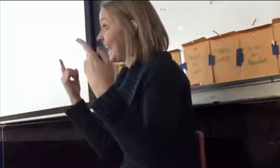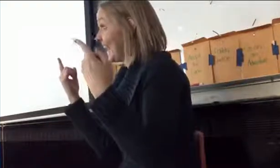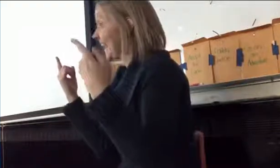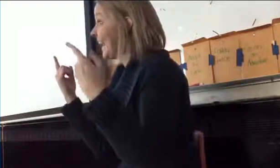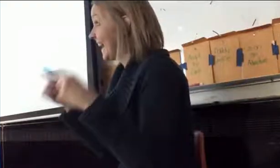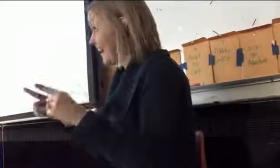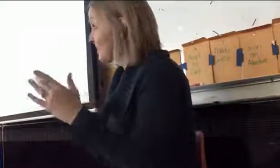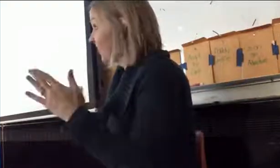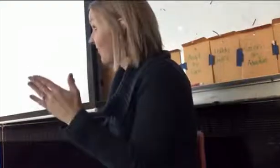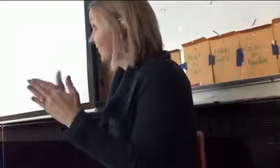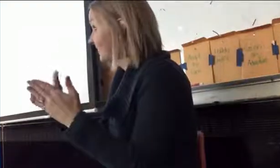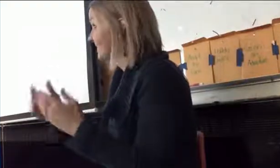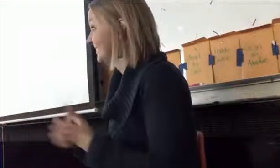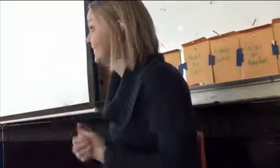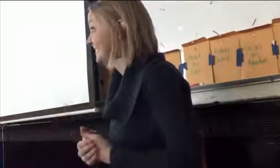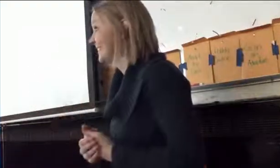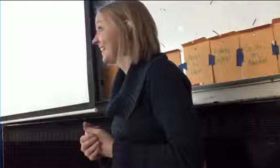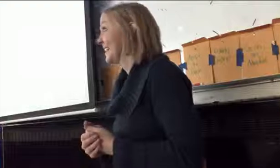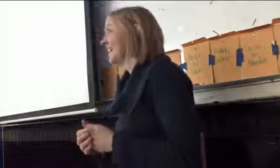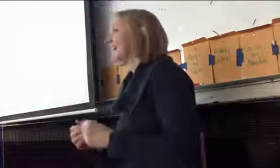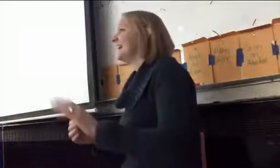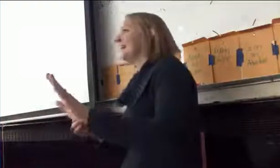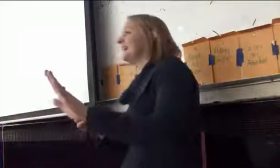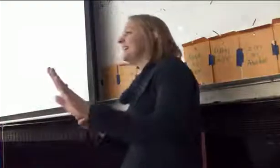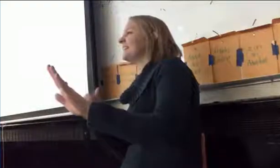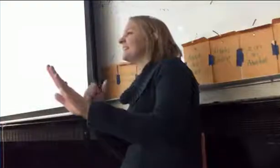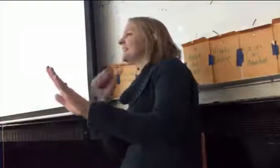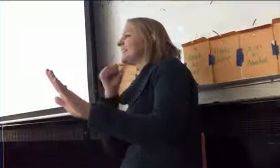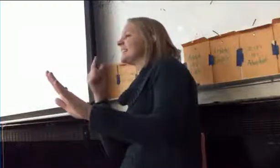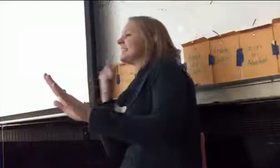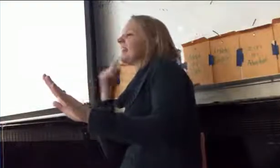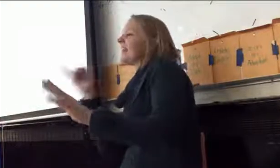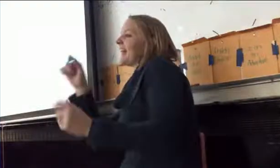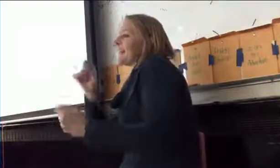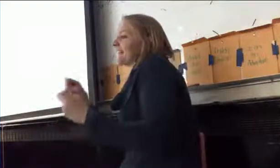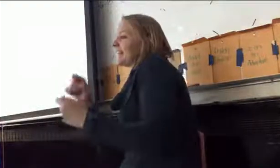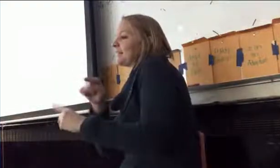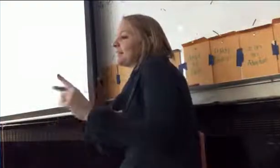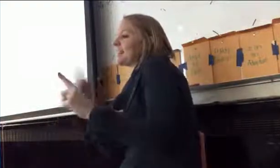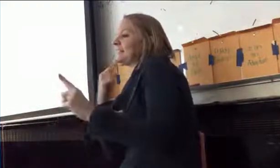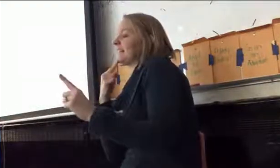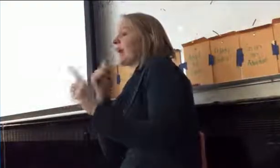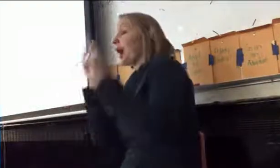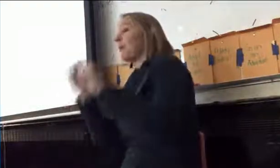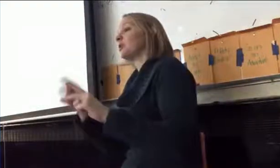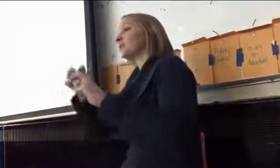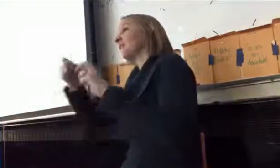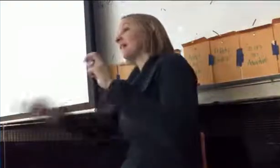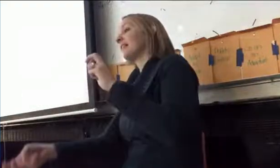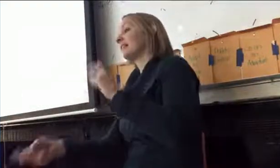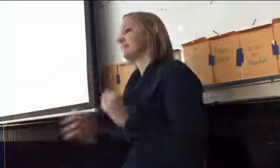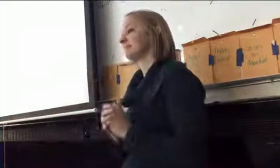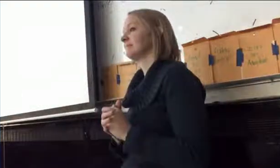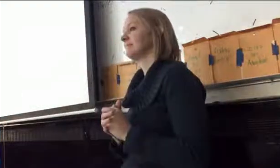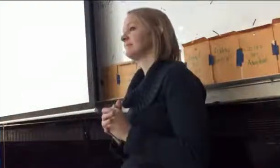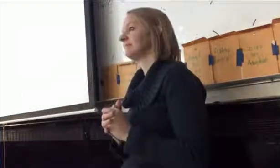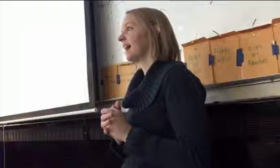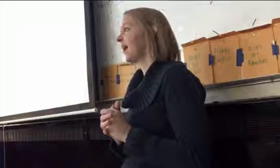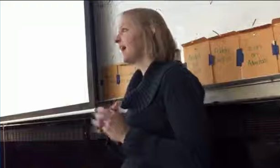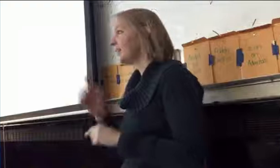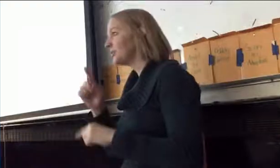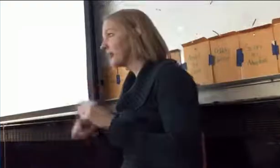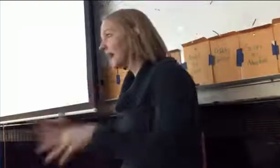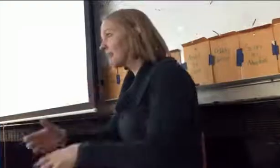honest. Yes. And they didn't say that exactly, but they just said somebody fell into the vat. And, I mean, you can't pull out their body.